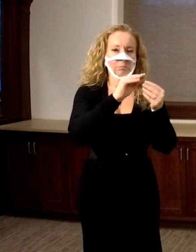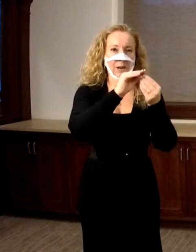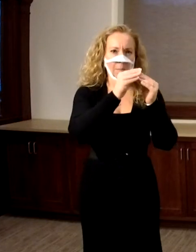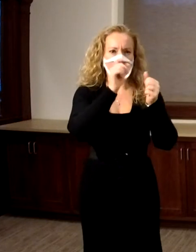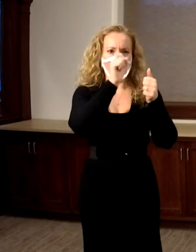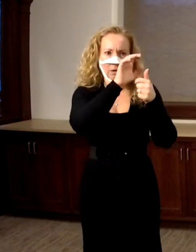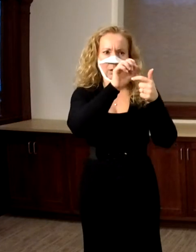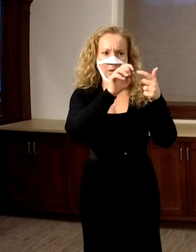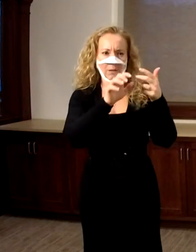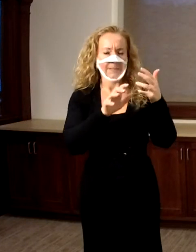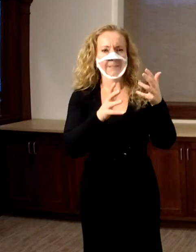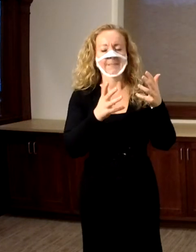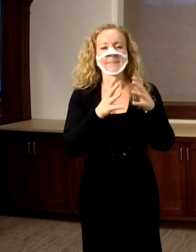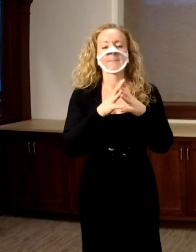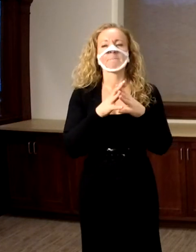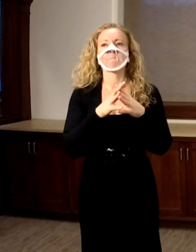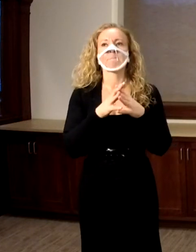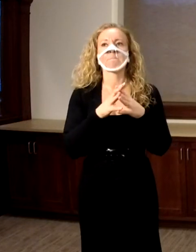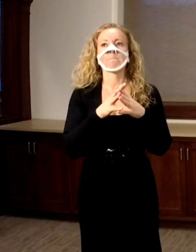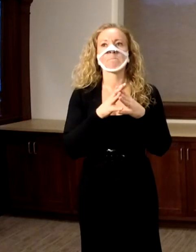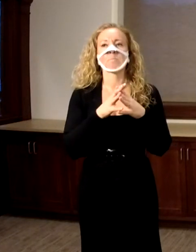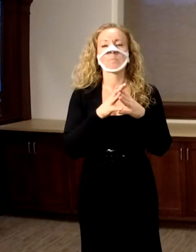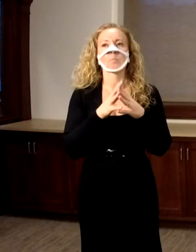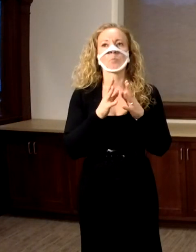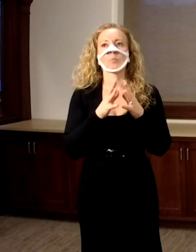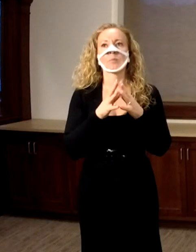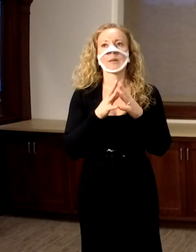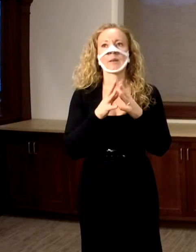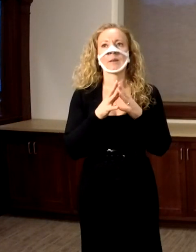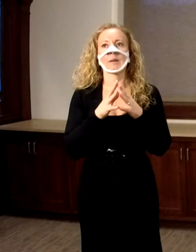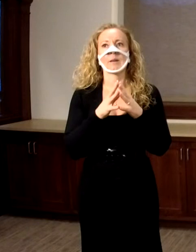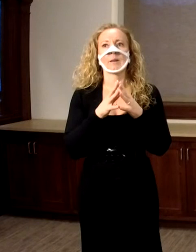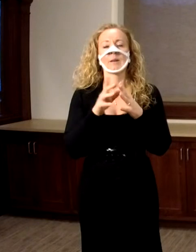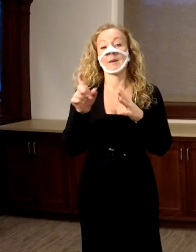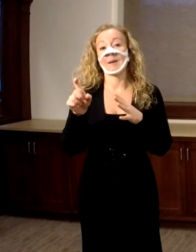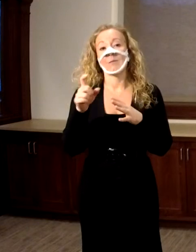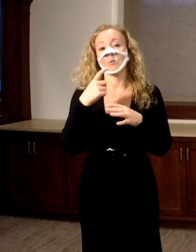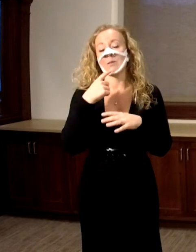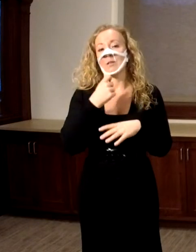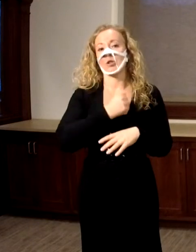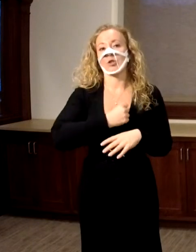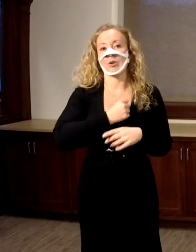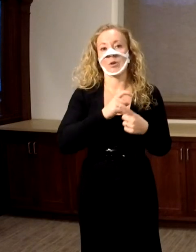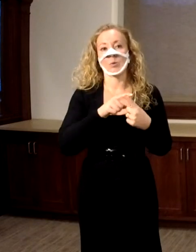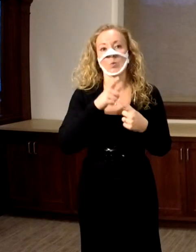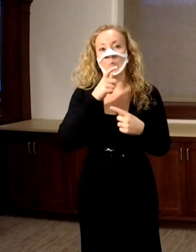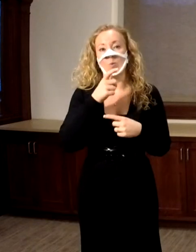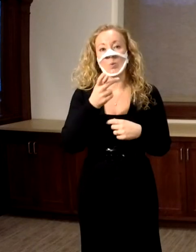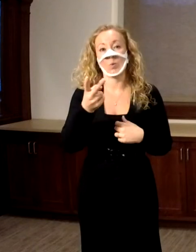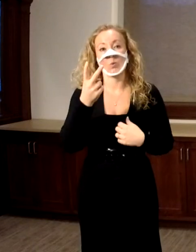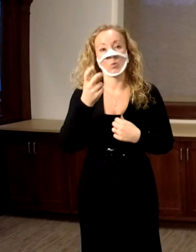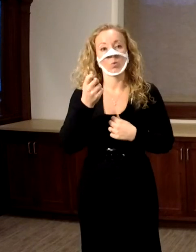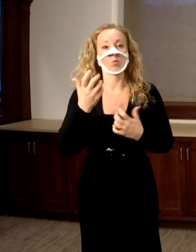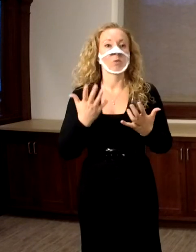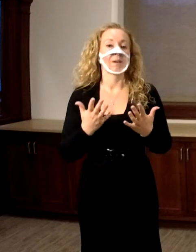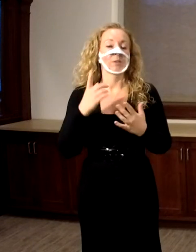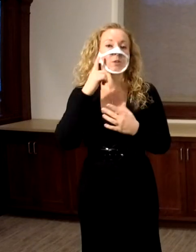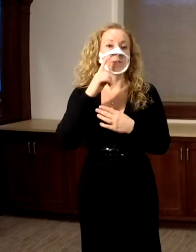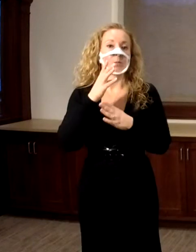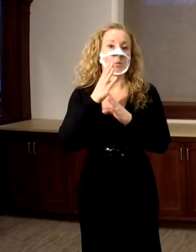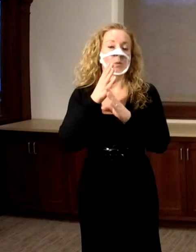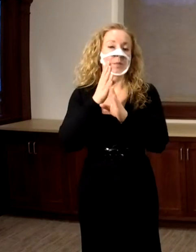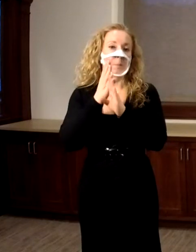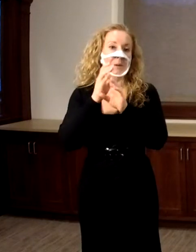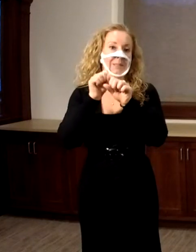I also want to wish and send my condolences to our 2 Port Authority drivers who've lost